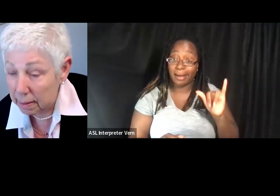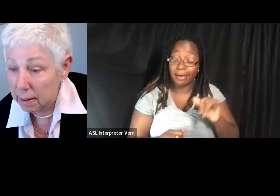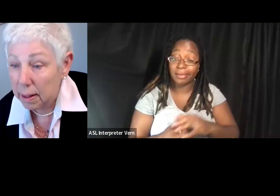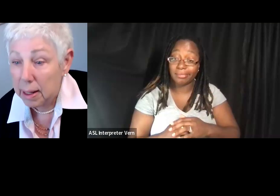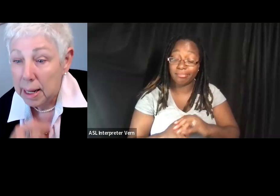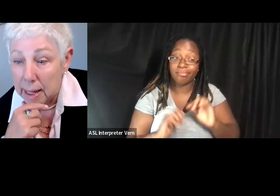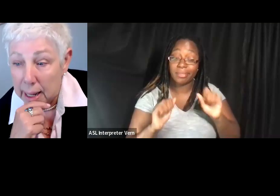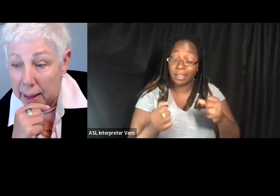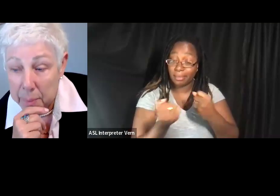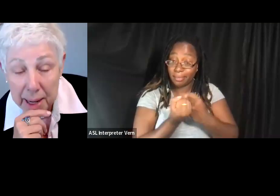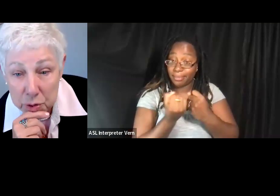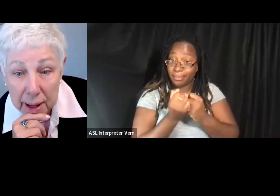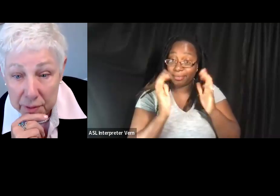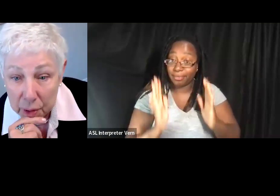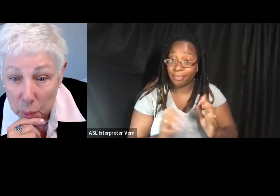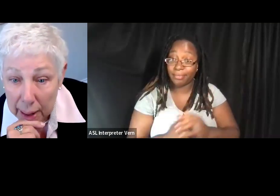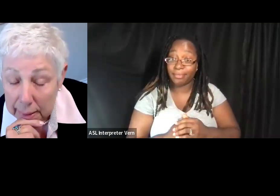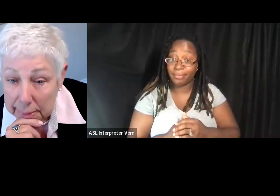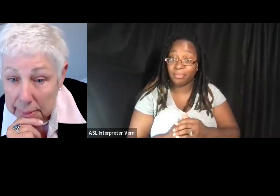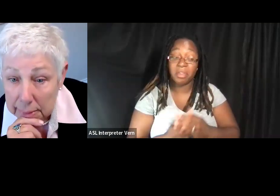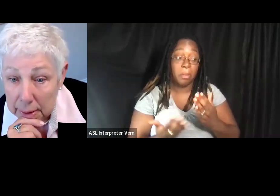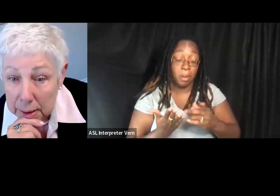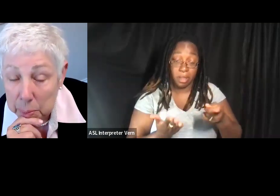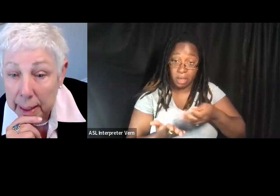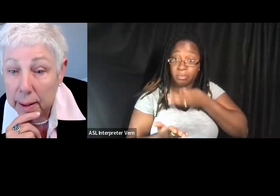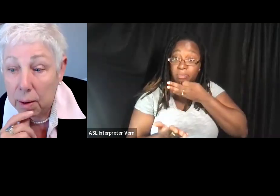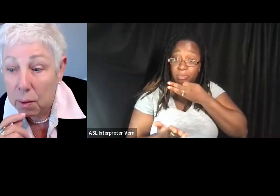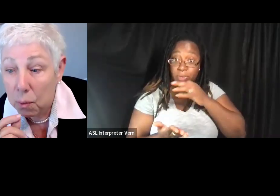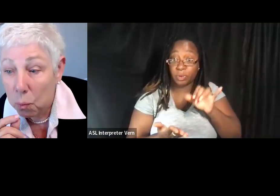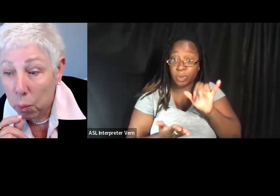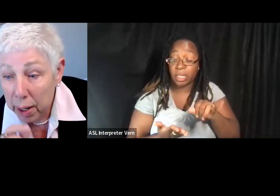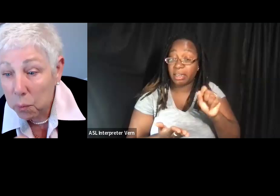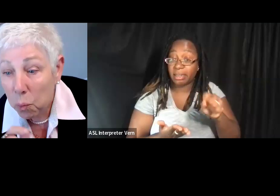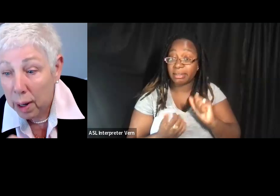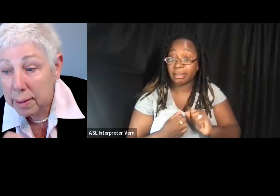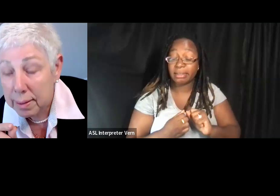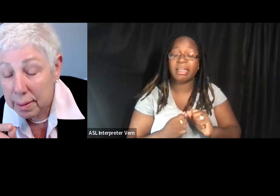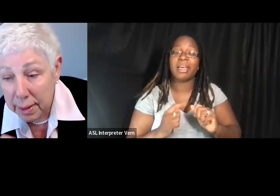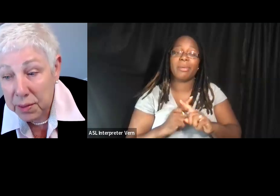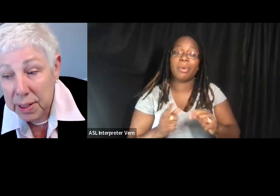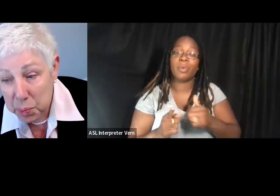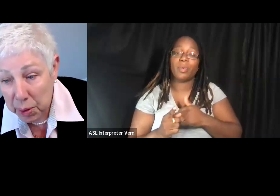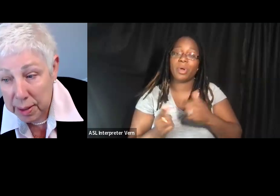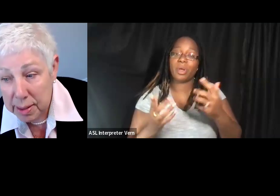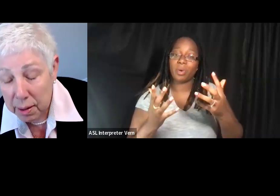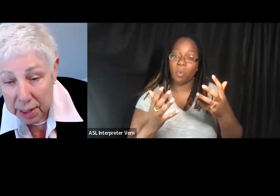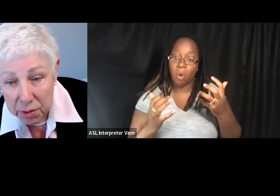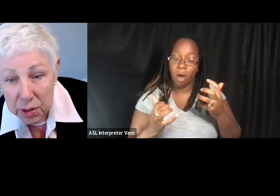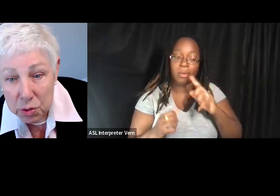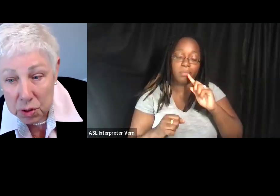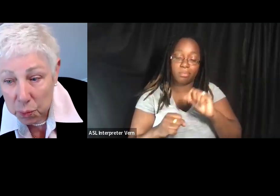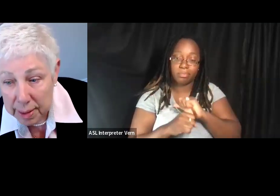advocate, and they may do that very well. But we want the lived experience